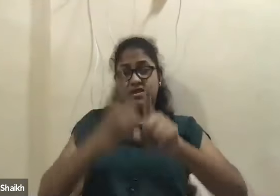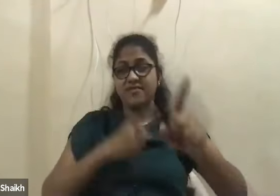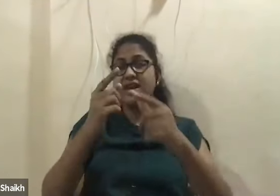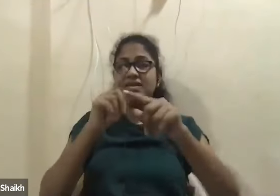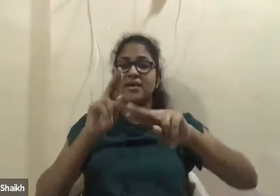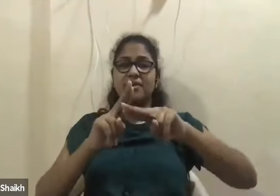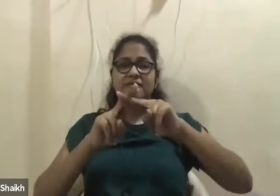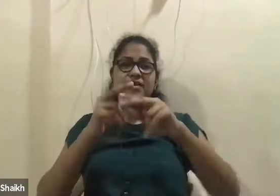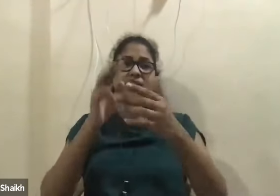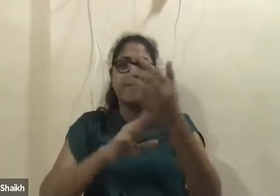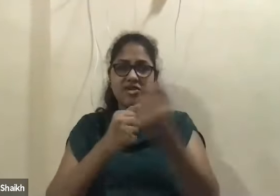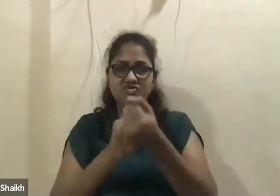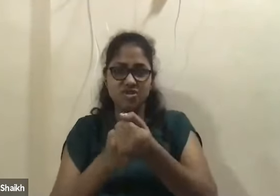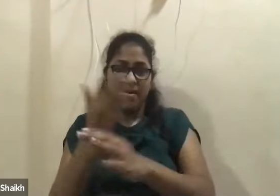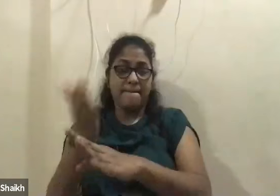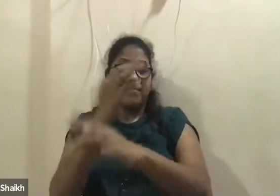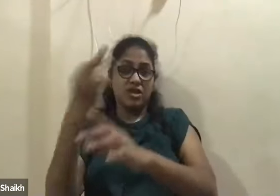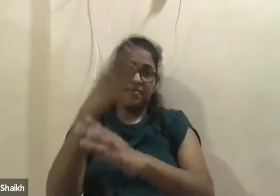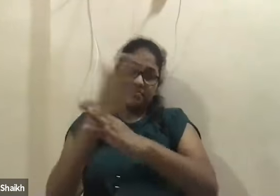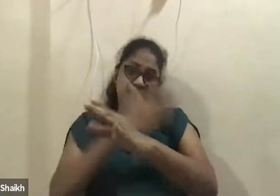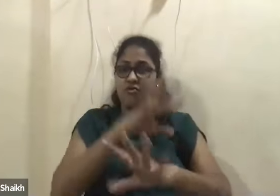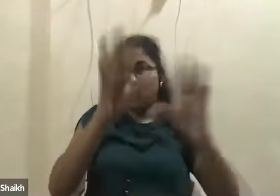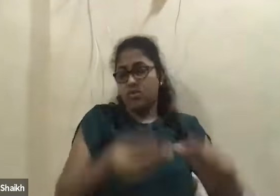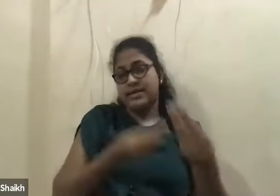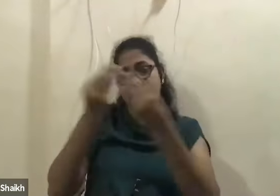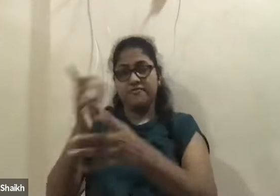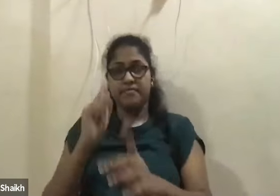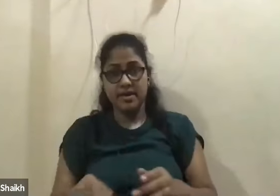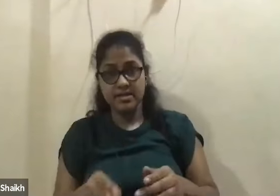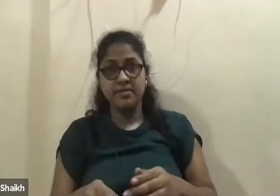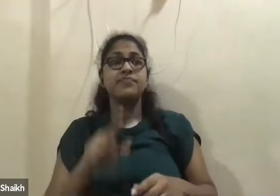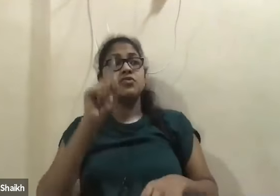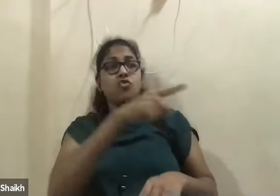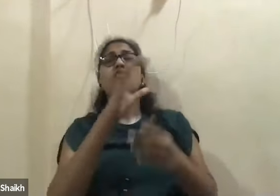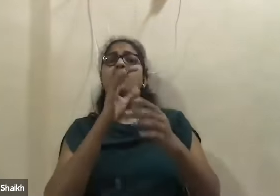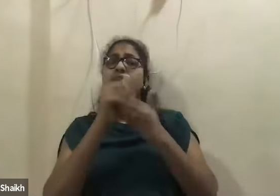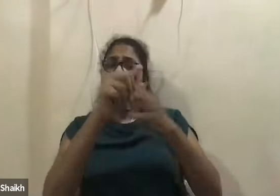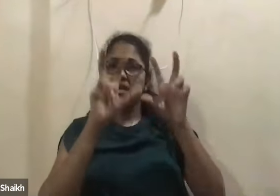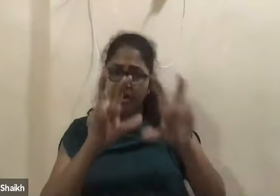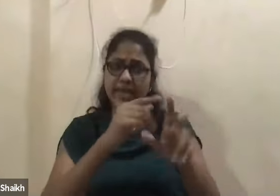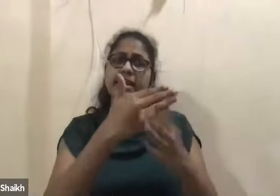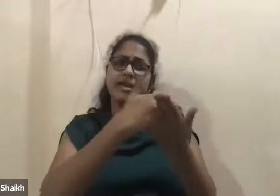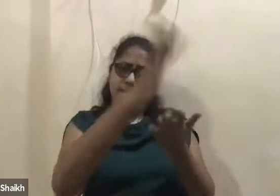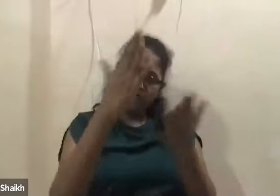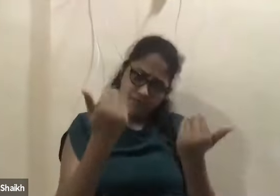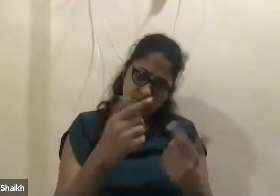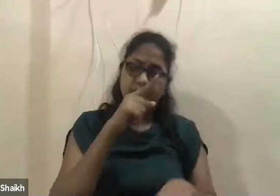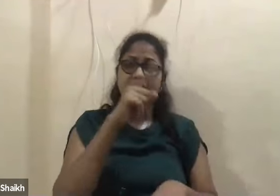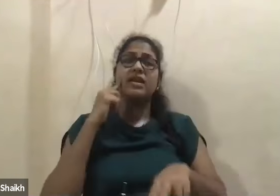ends. Guardians can also be removed. So it's not like once you've appointed, you cannot remove. So whenever a parent, relative, or a